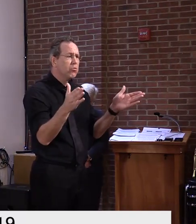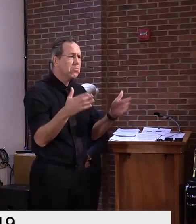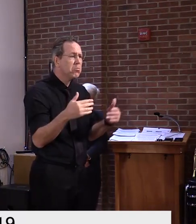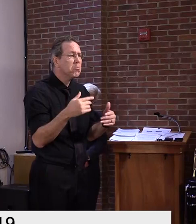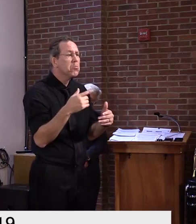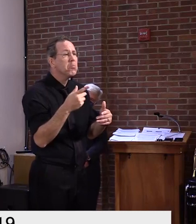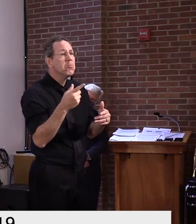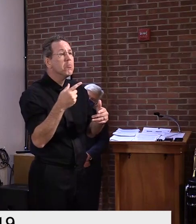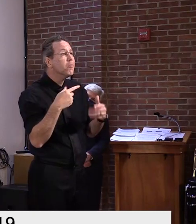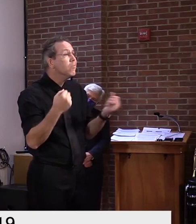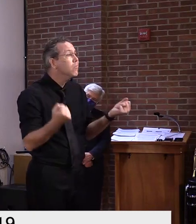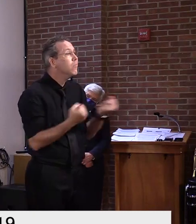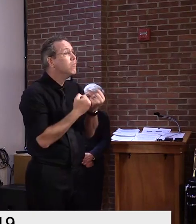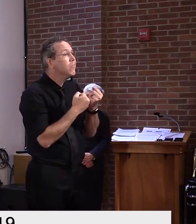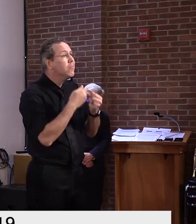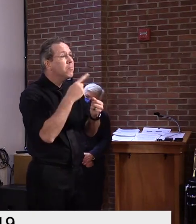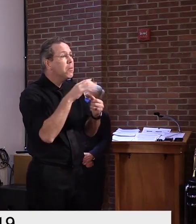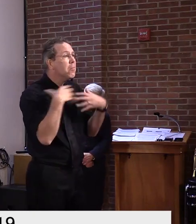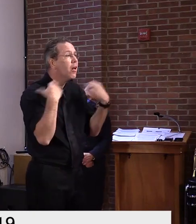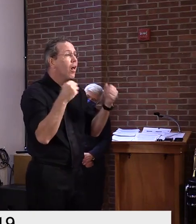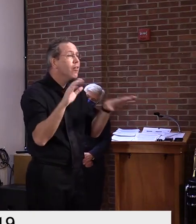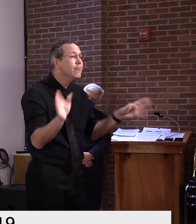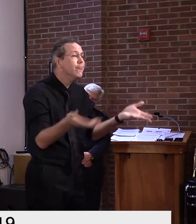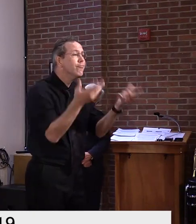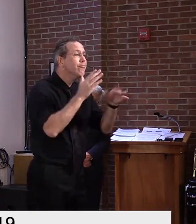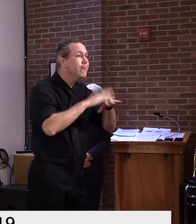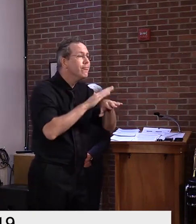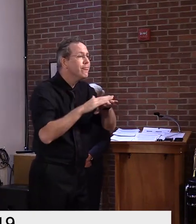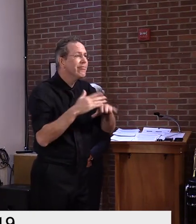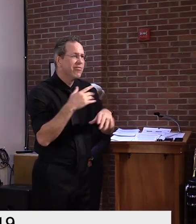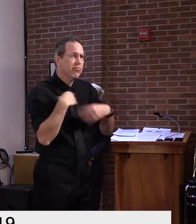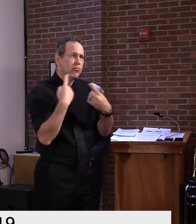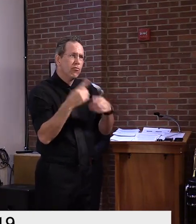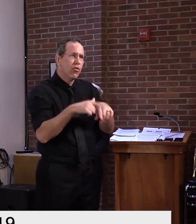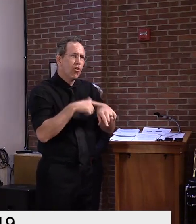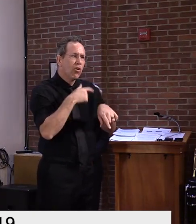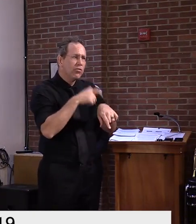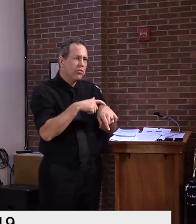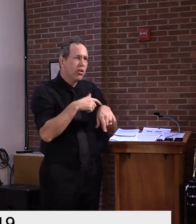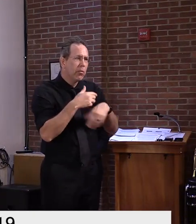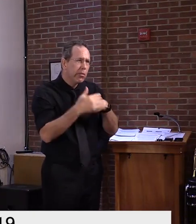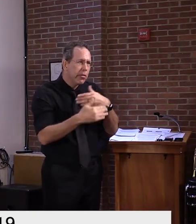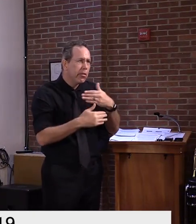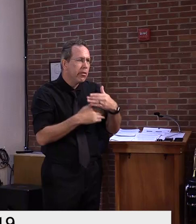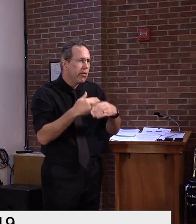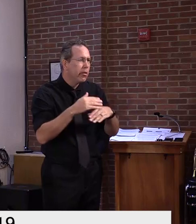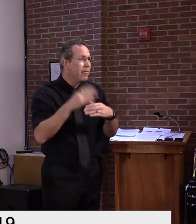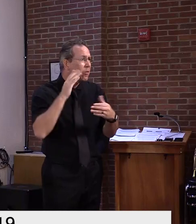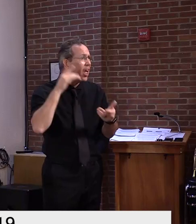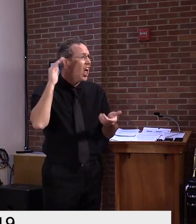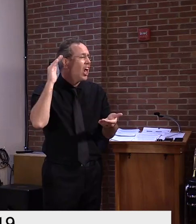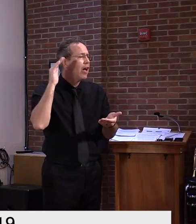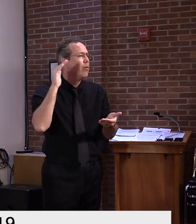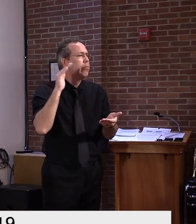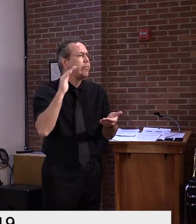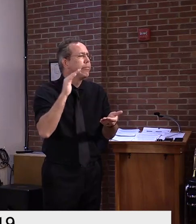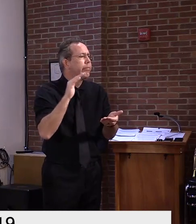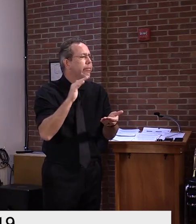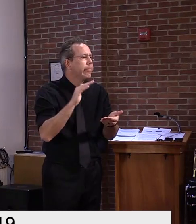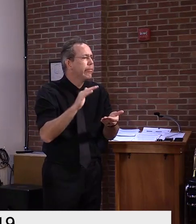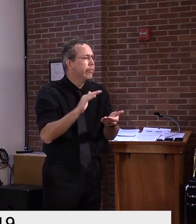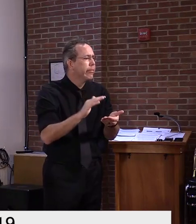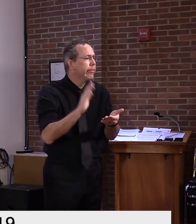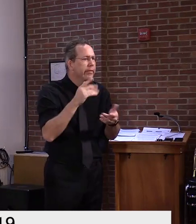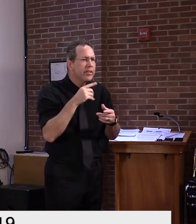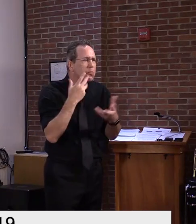ratcheted down over many, many, many years. So indeed, health departments like my own